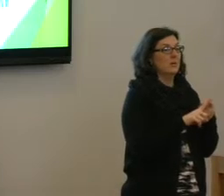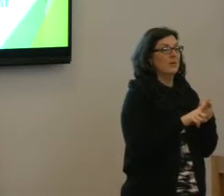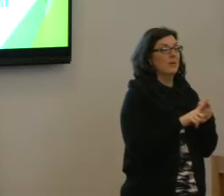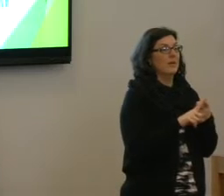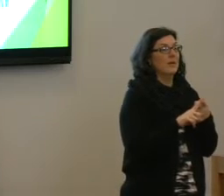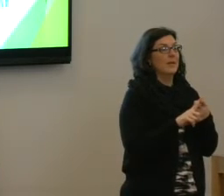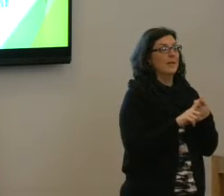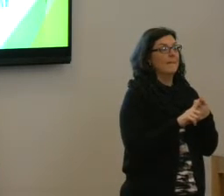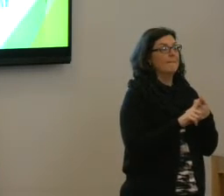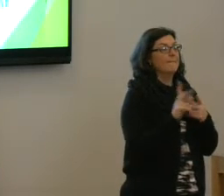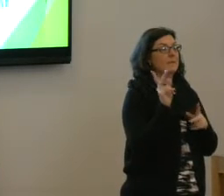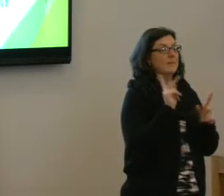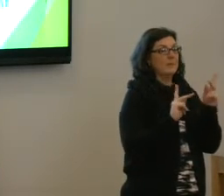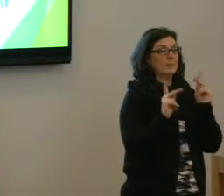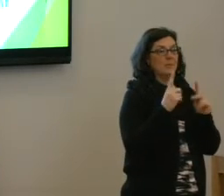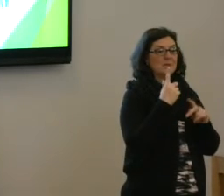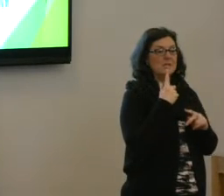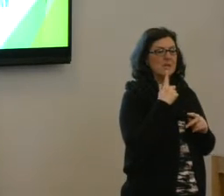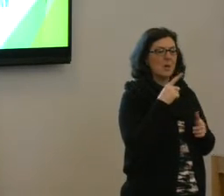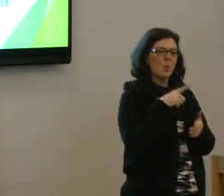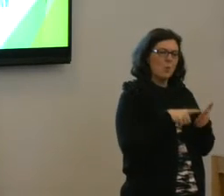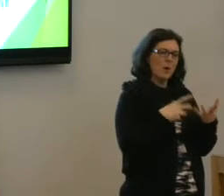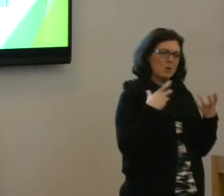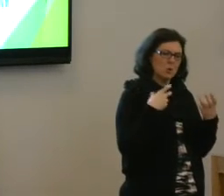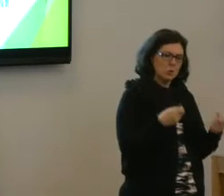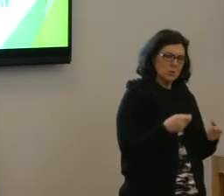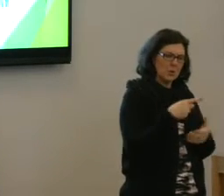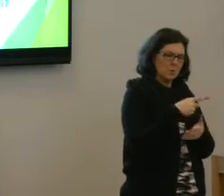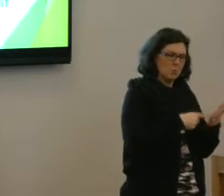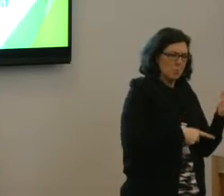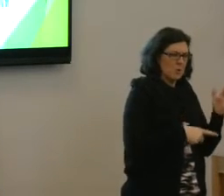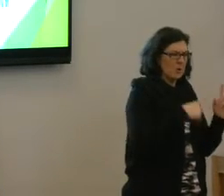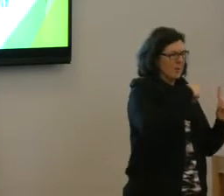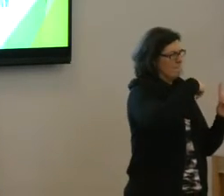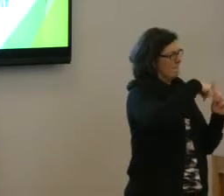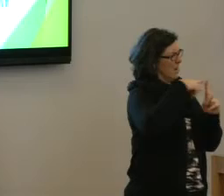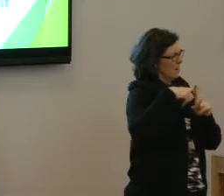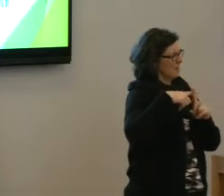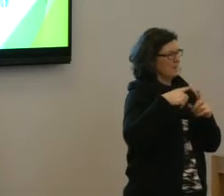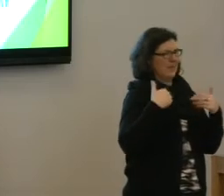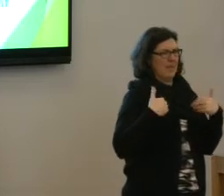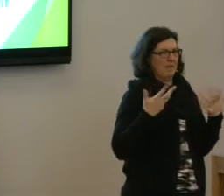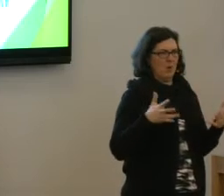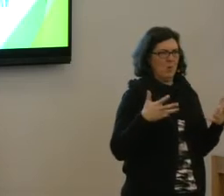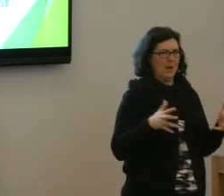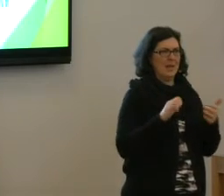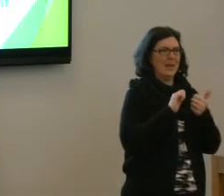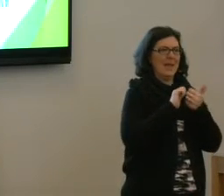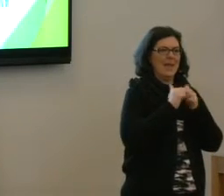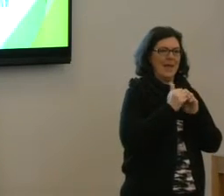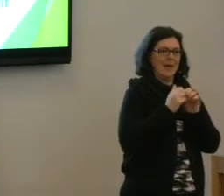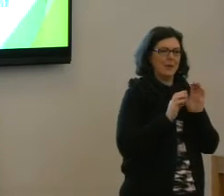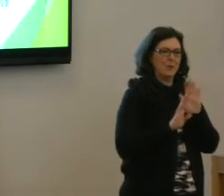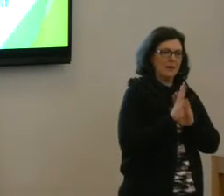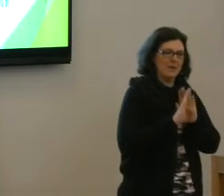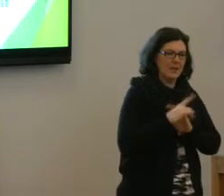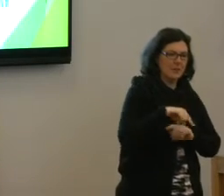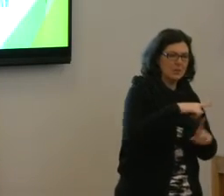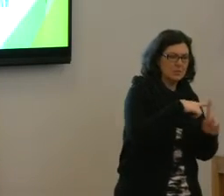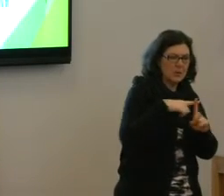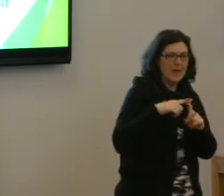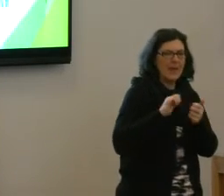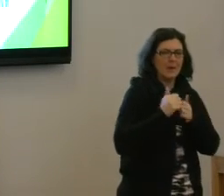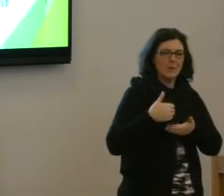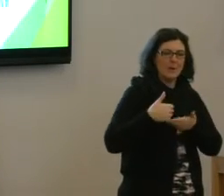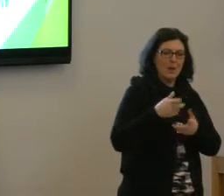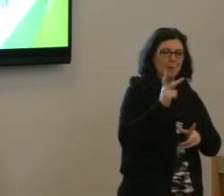community development people came along and said, what are the people's gifts that are there already? And how do we tap into those gifts? And how do we help them to